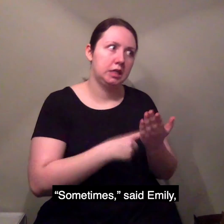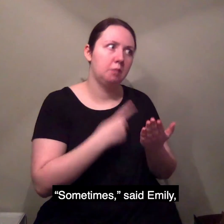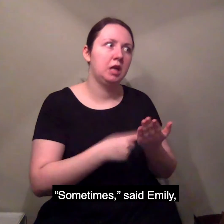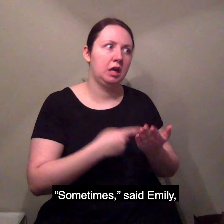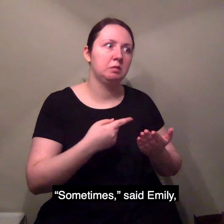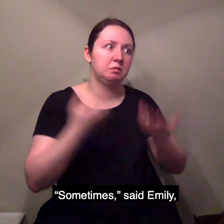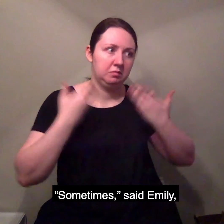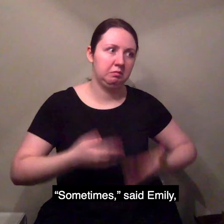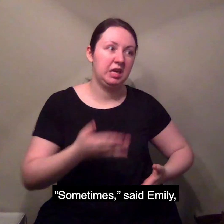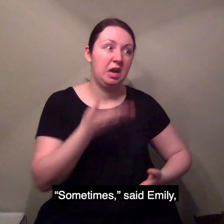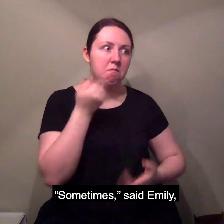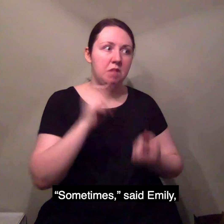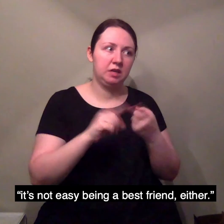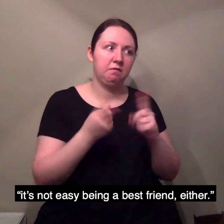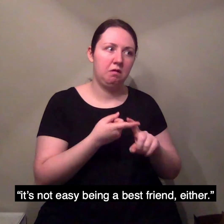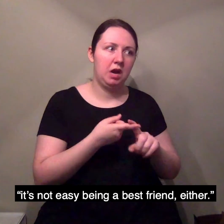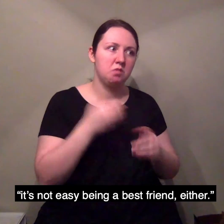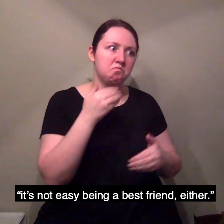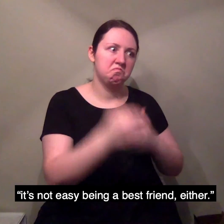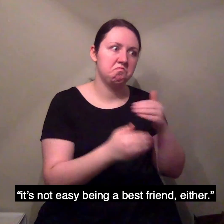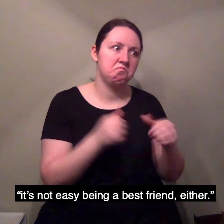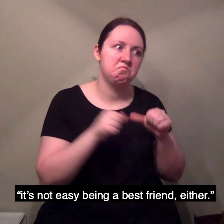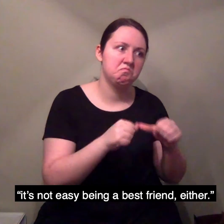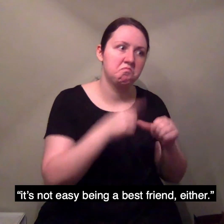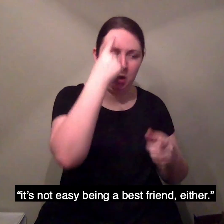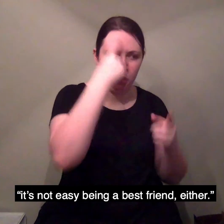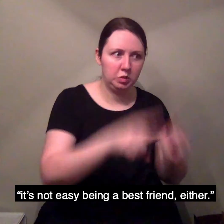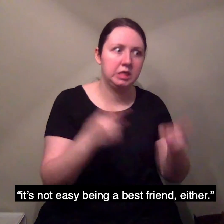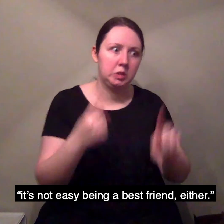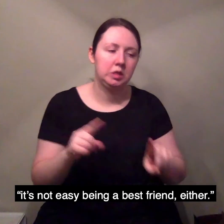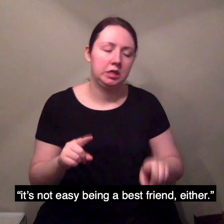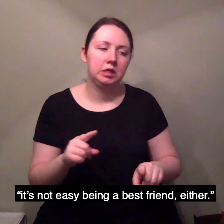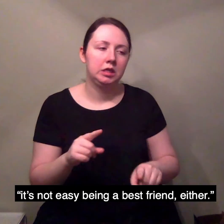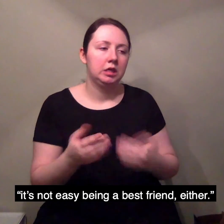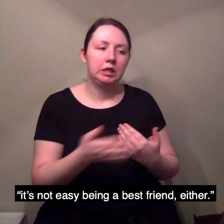Sometimes, said Emily, it's not easy being a best friend either.